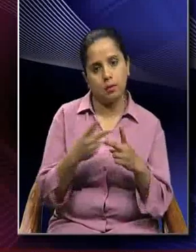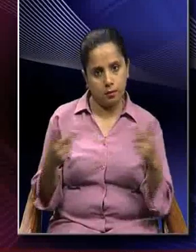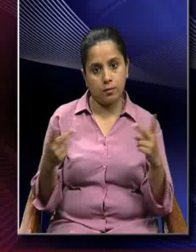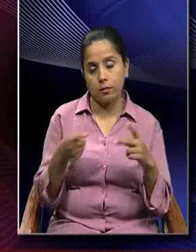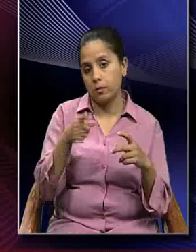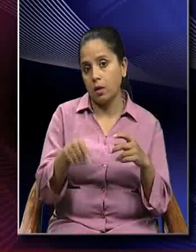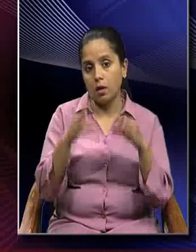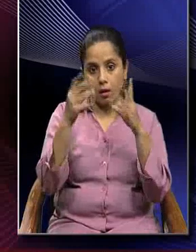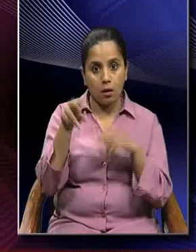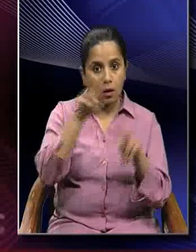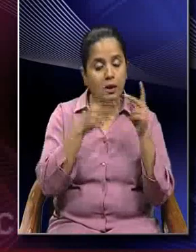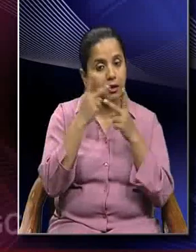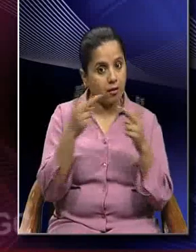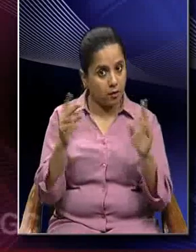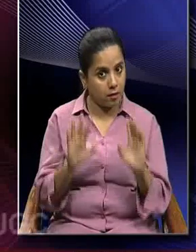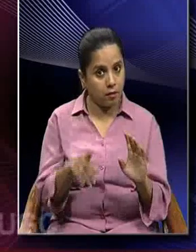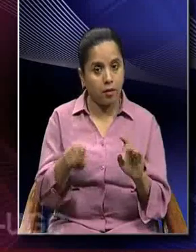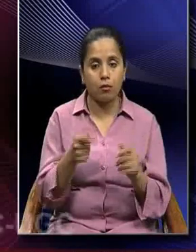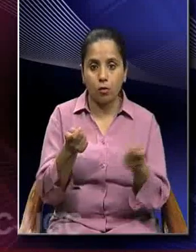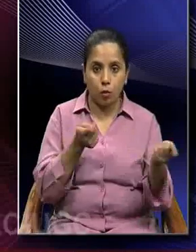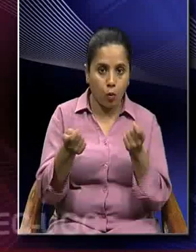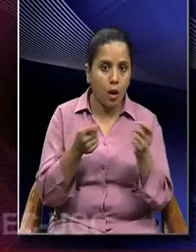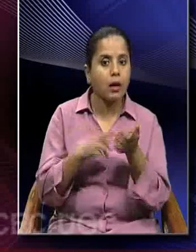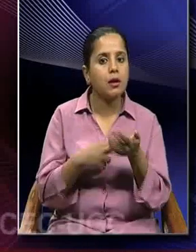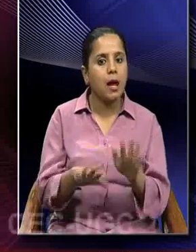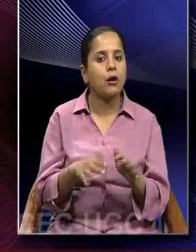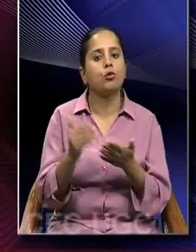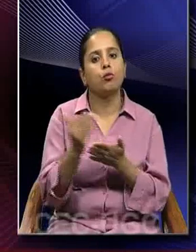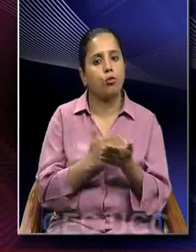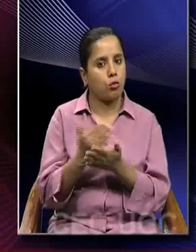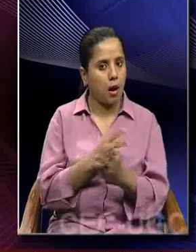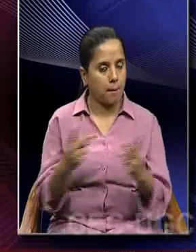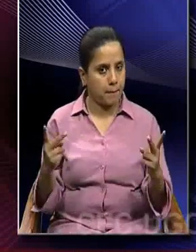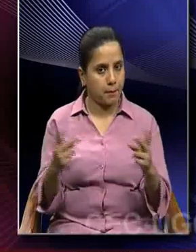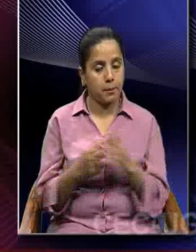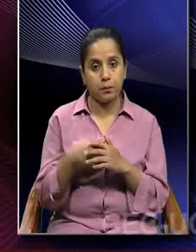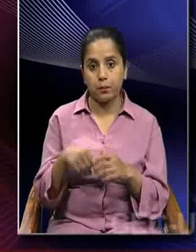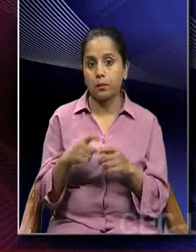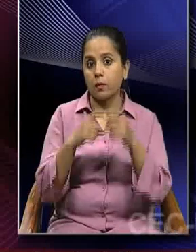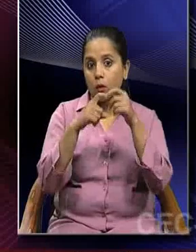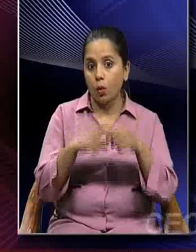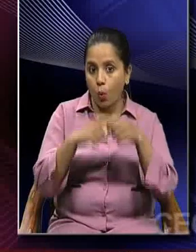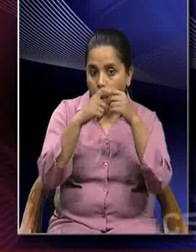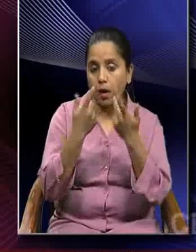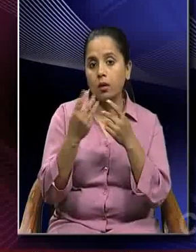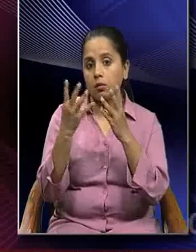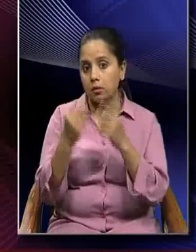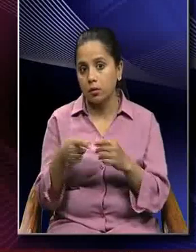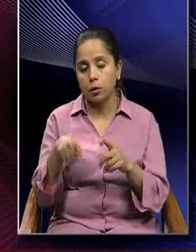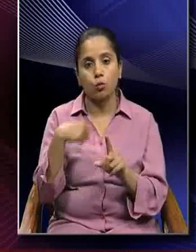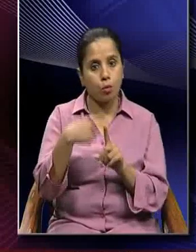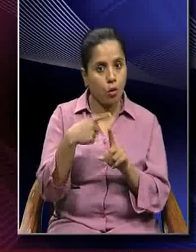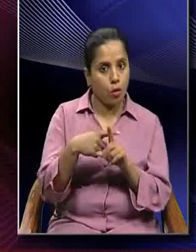It manipulates variables and regulates natural events. Quantitative methodology uses